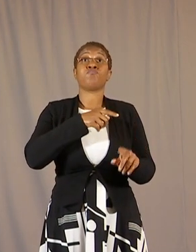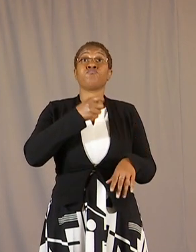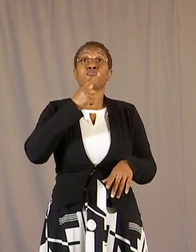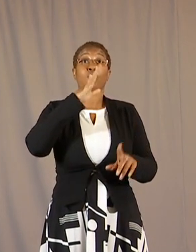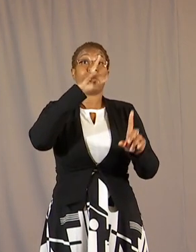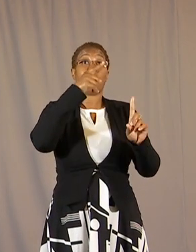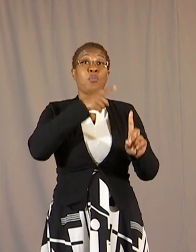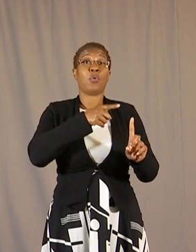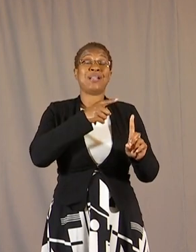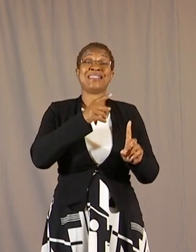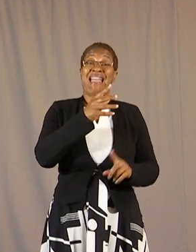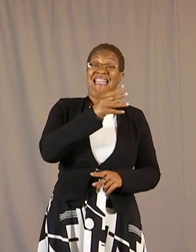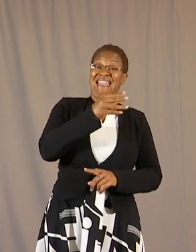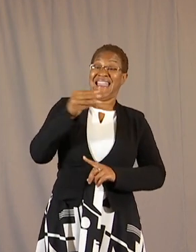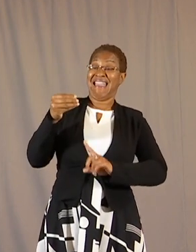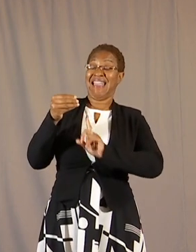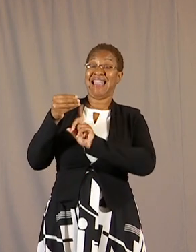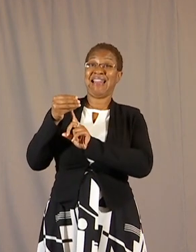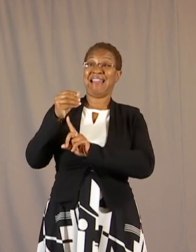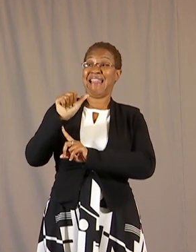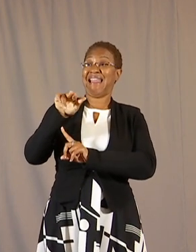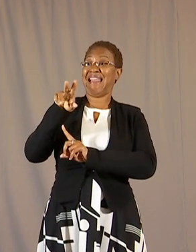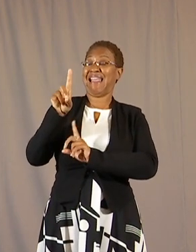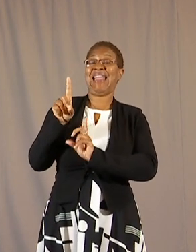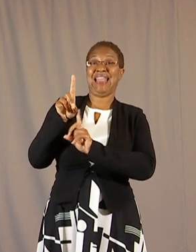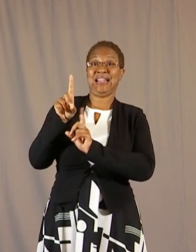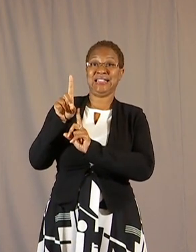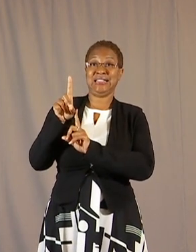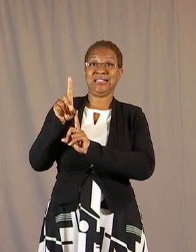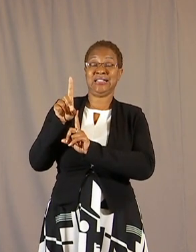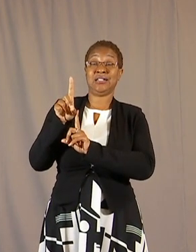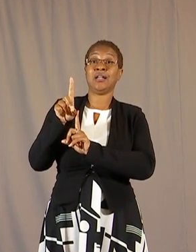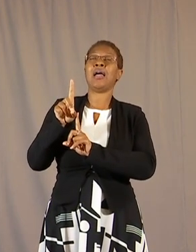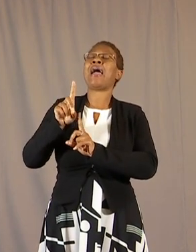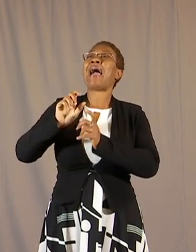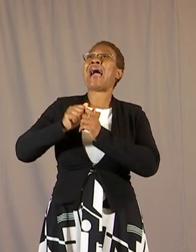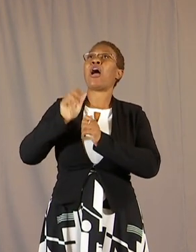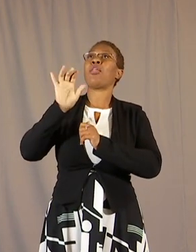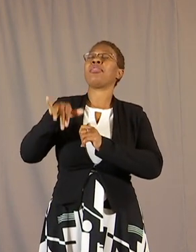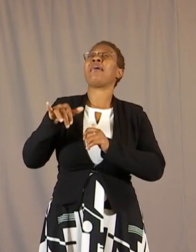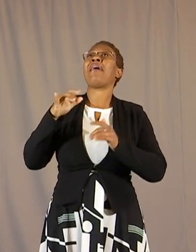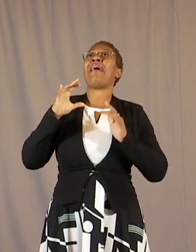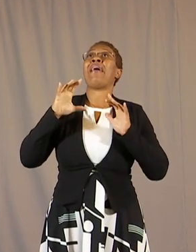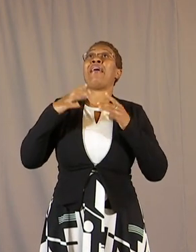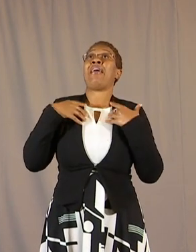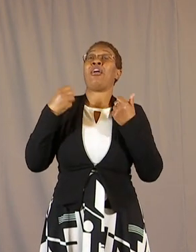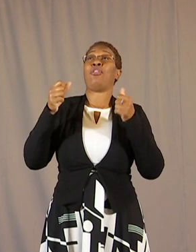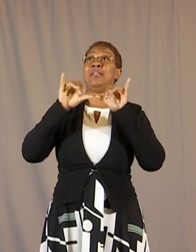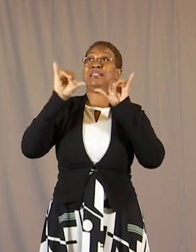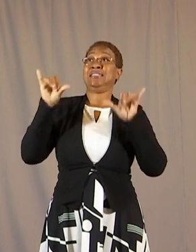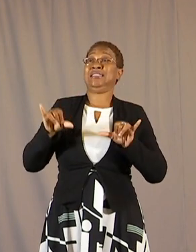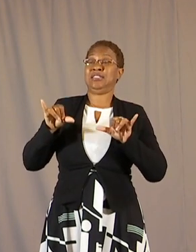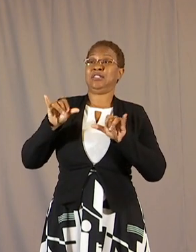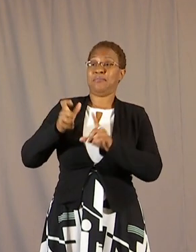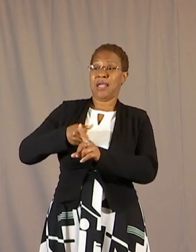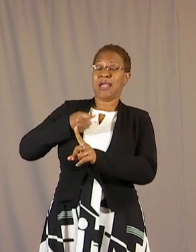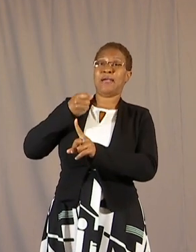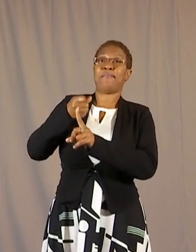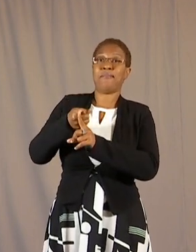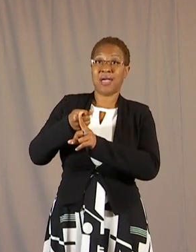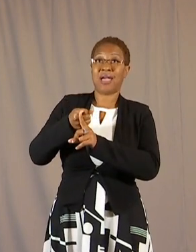at both the systemic factors that impact health and the individual, you know, behaviors, knowing that there's a both and